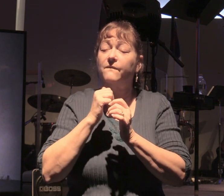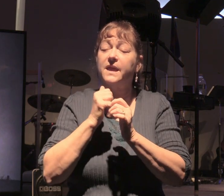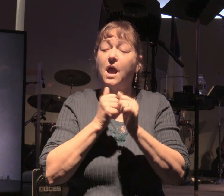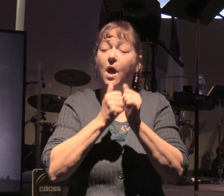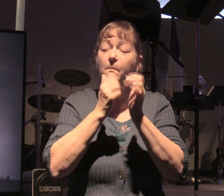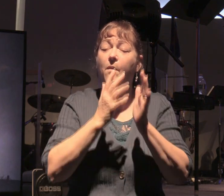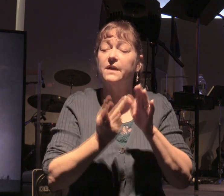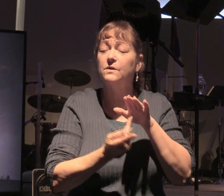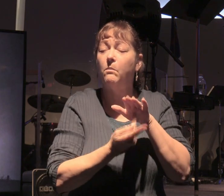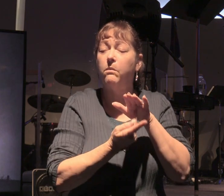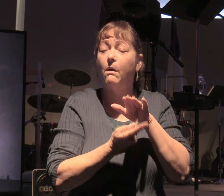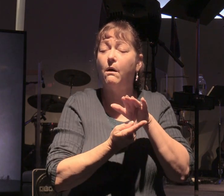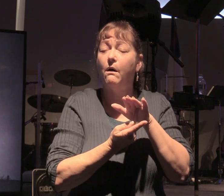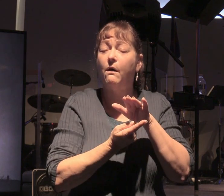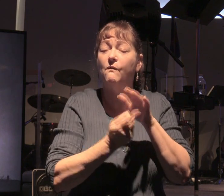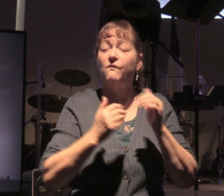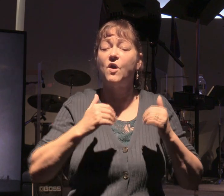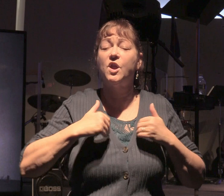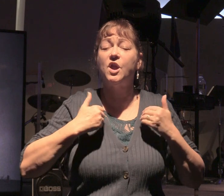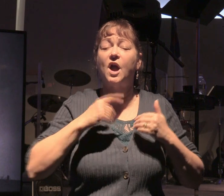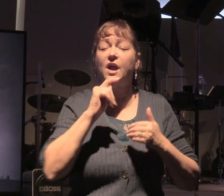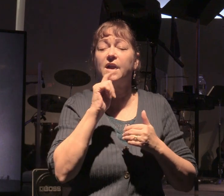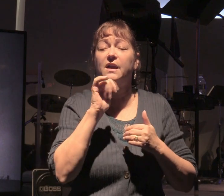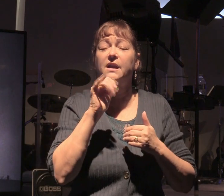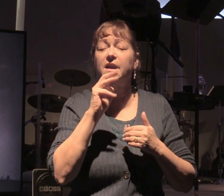Paul for young Timothy,